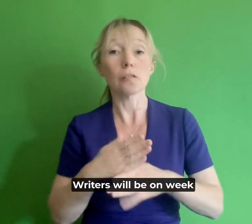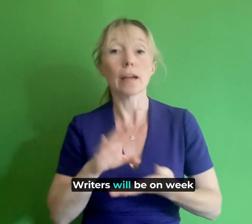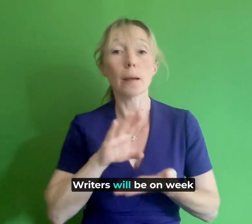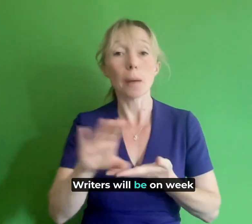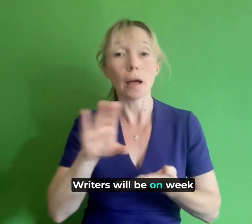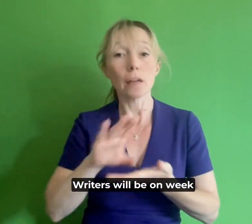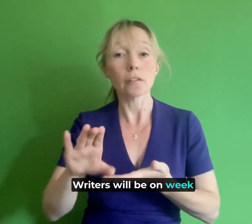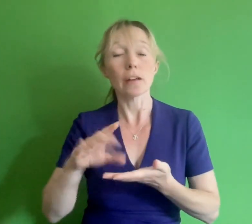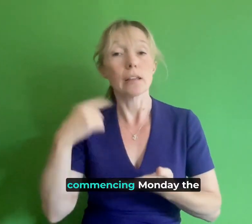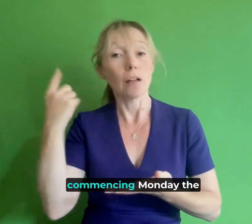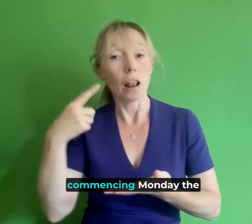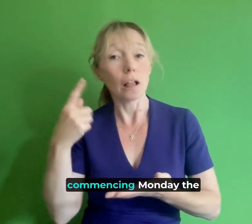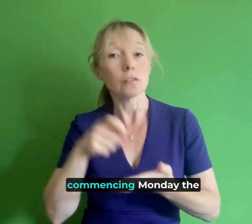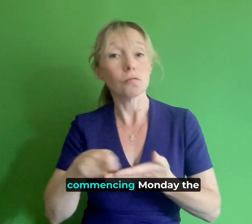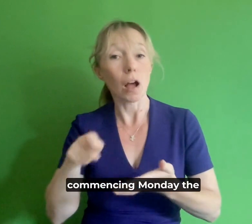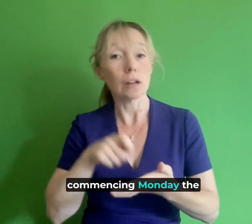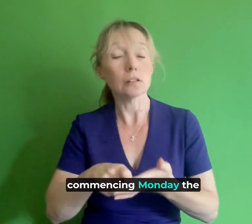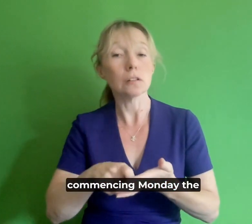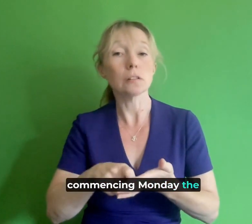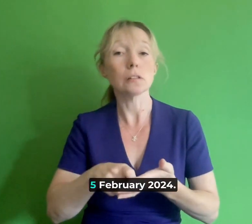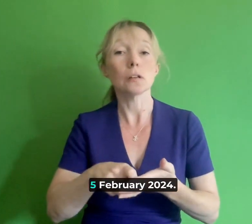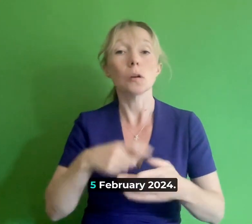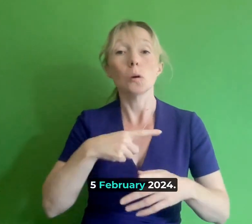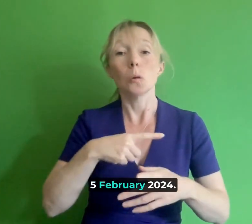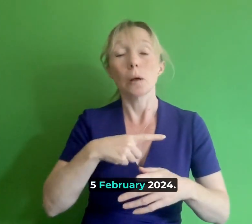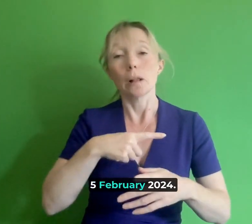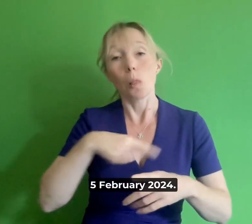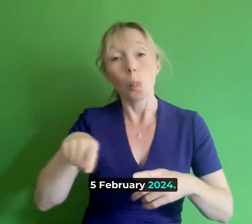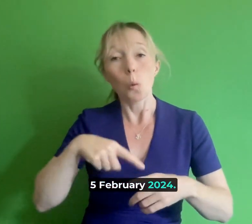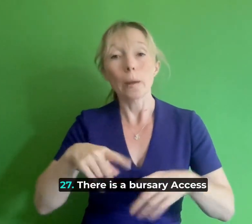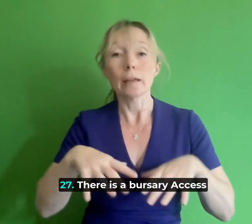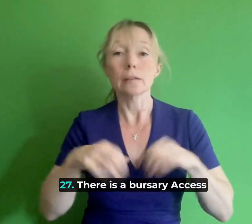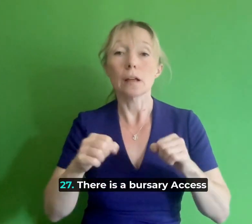will be on week commencing Monday the 5th of February 2024.